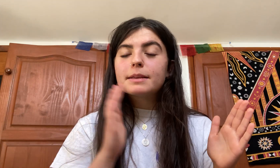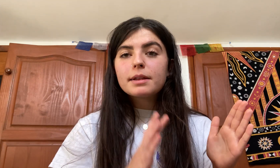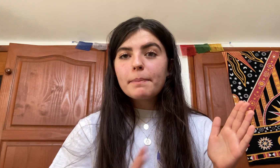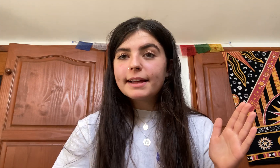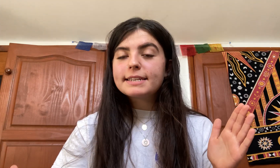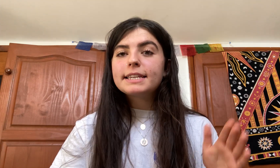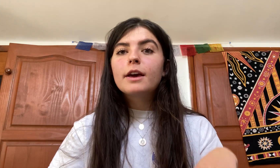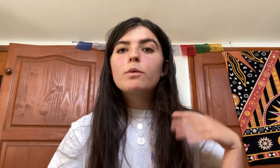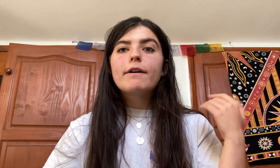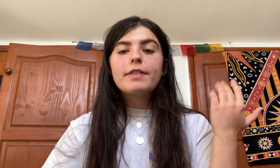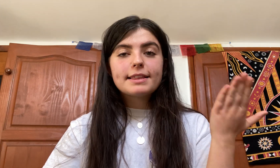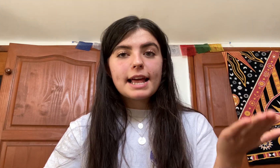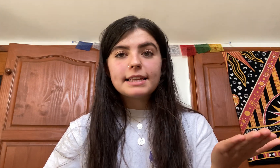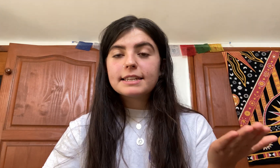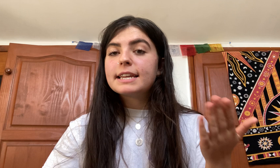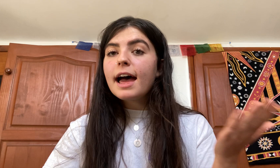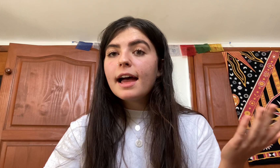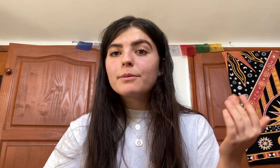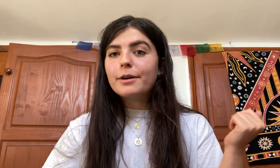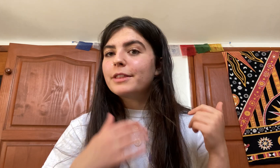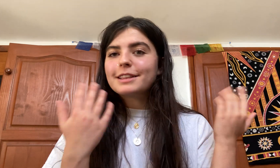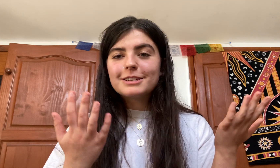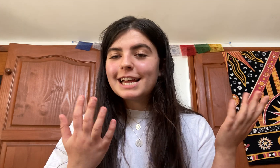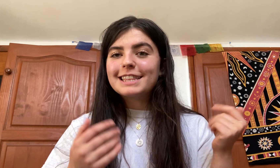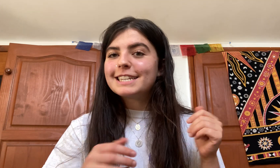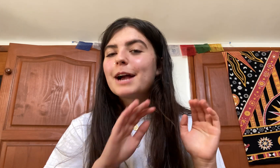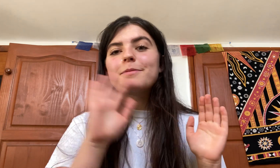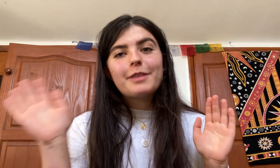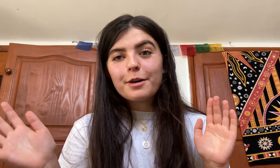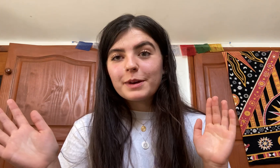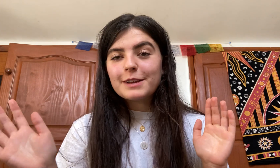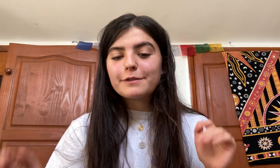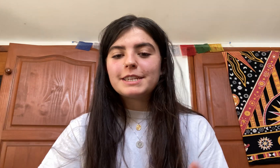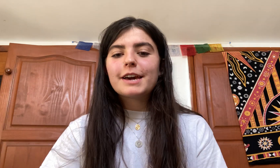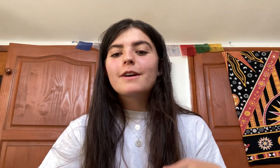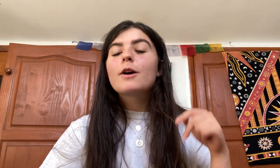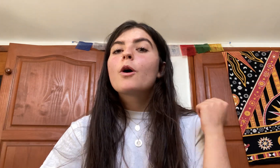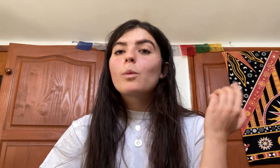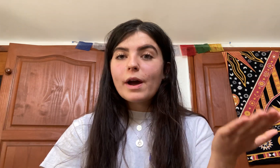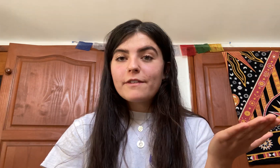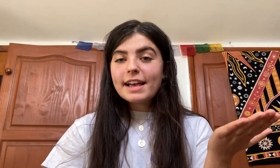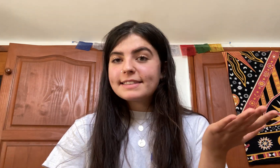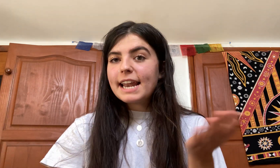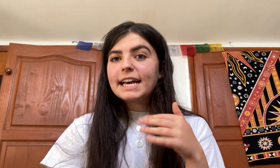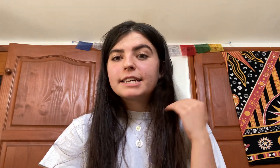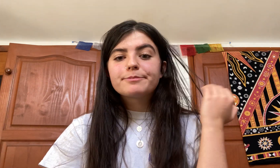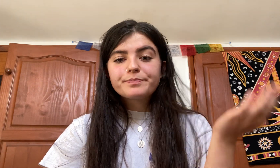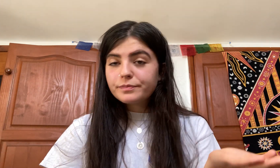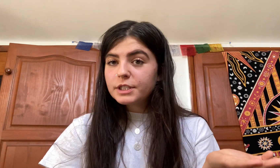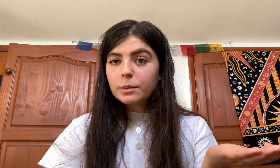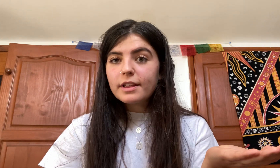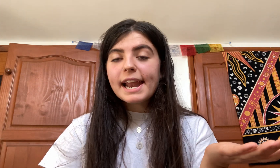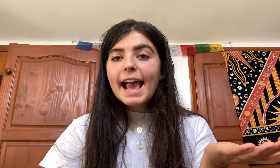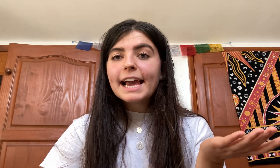similar pattern, whether that's telling the time, whether that's not telling the time, that'll be another video, whether that's telling someone an